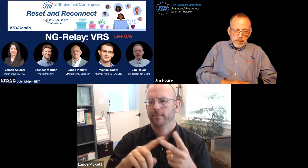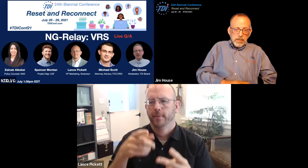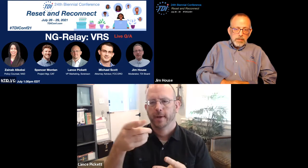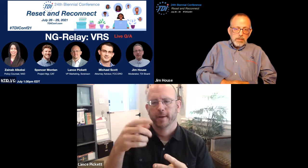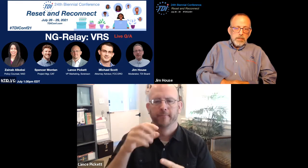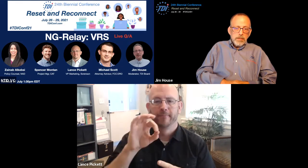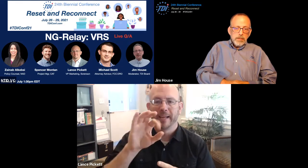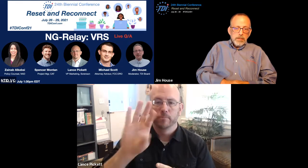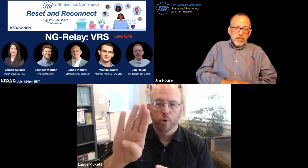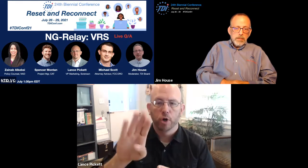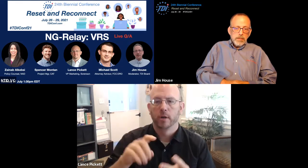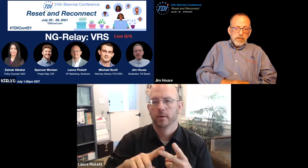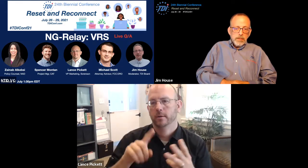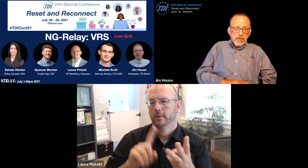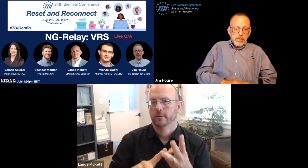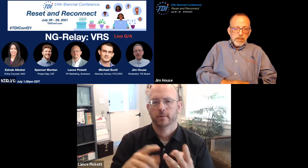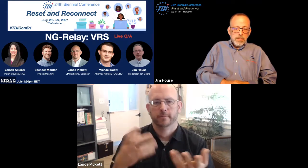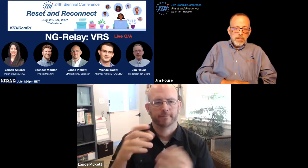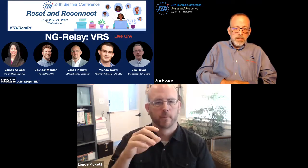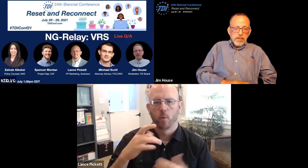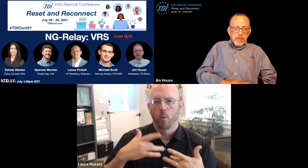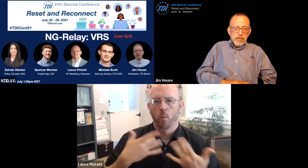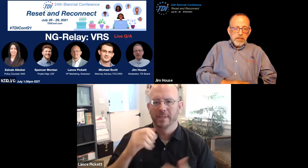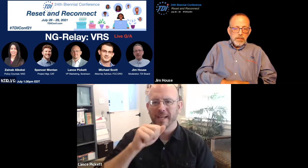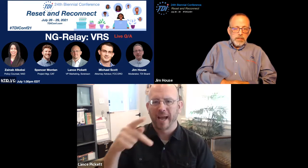Marco Polo, Facebook,